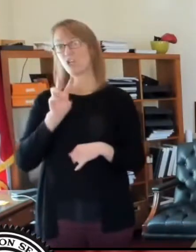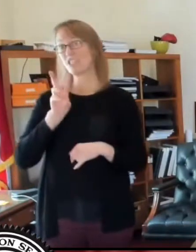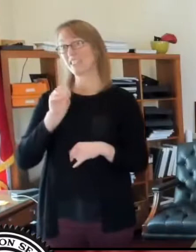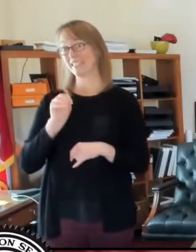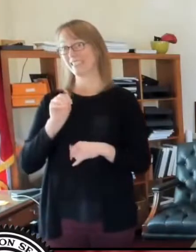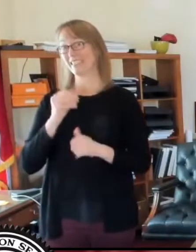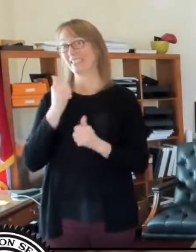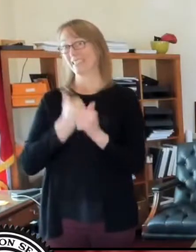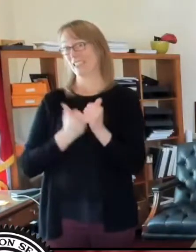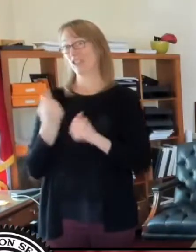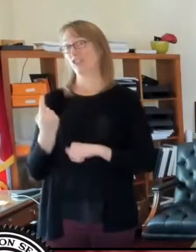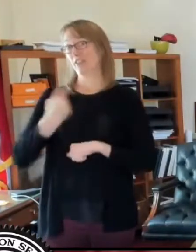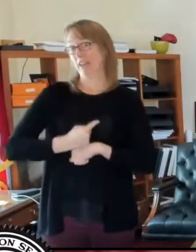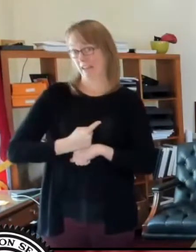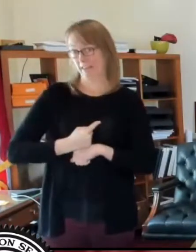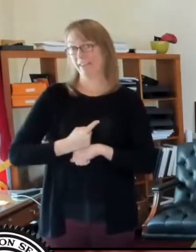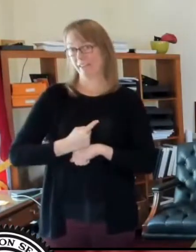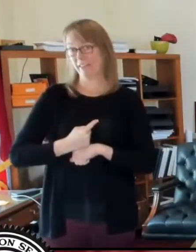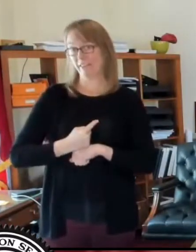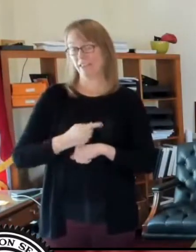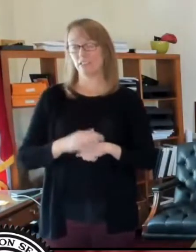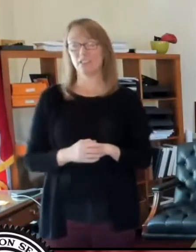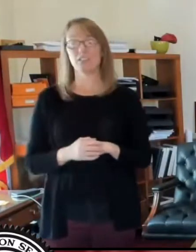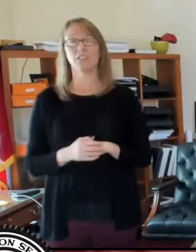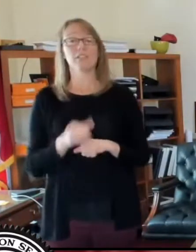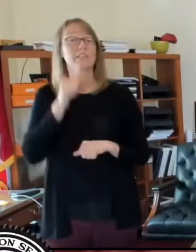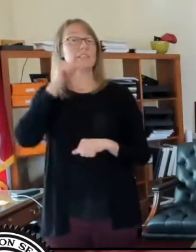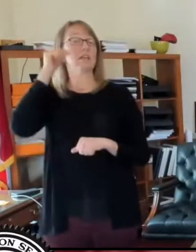per day. Yesterday was